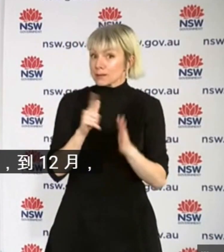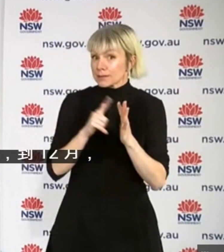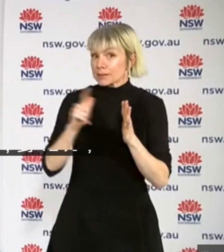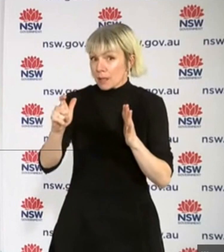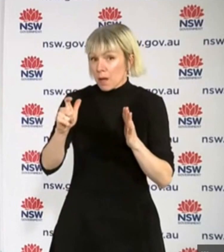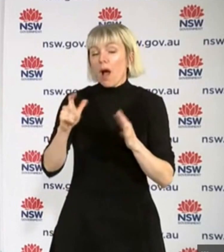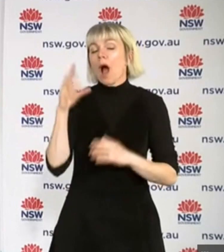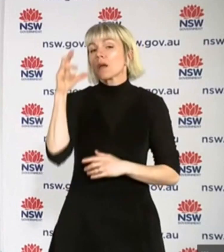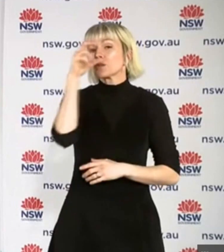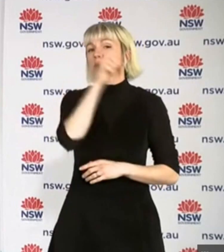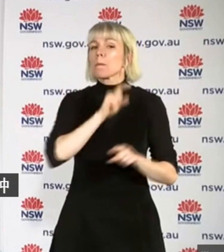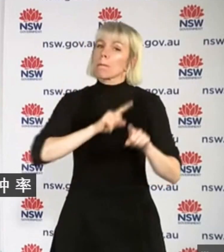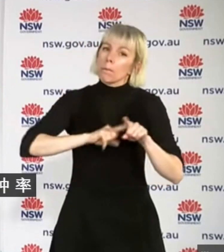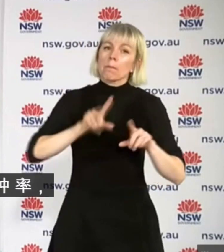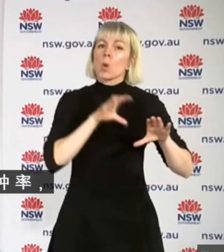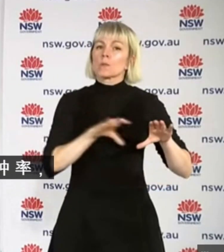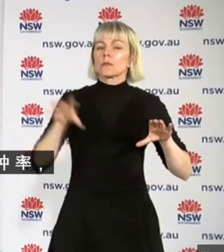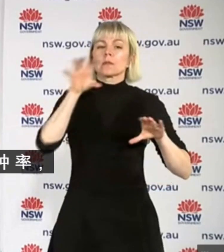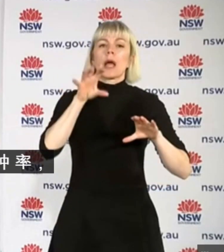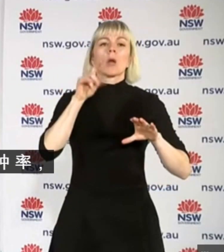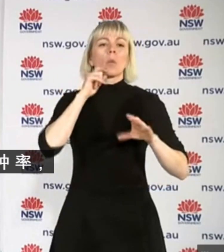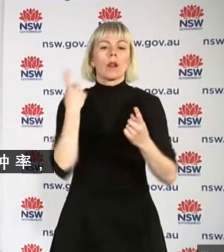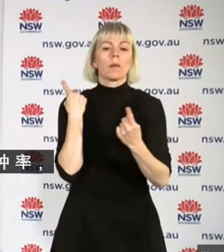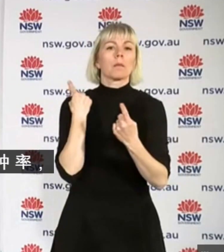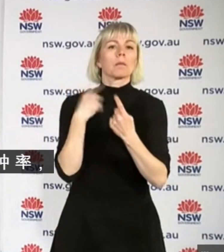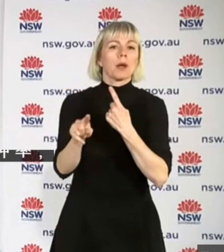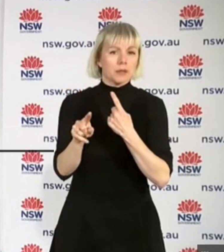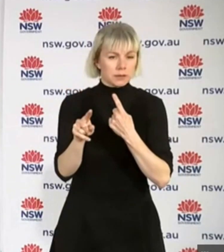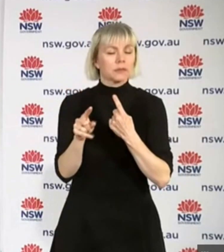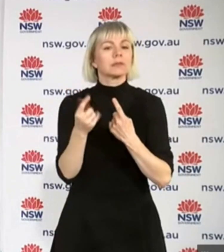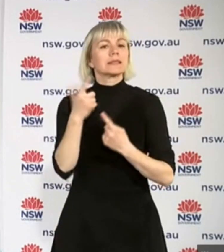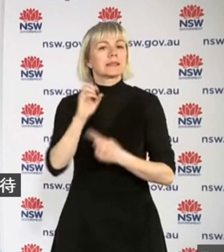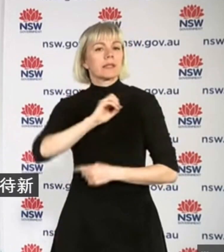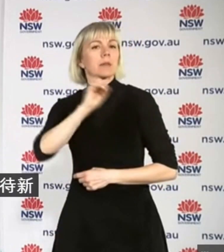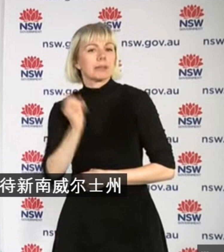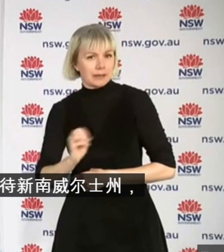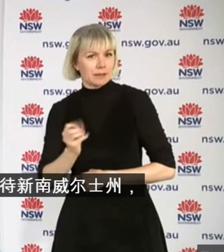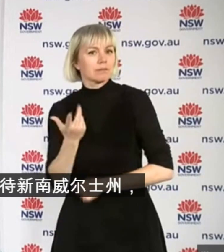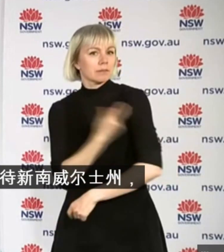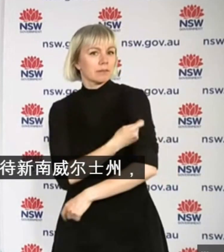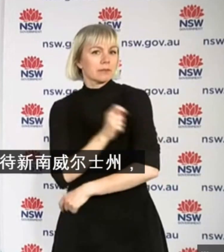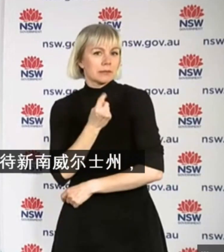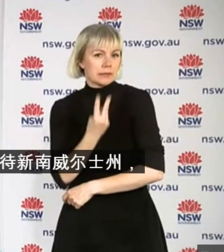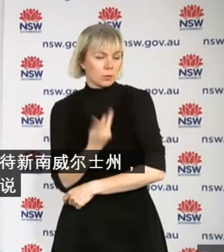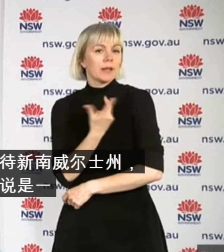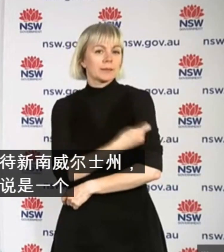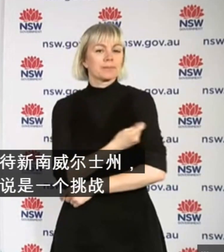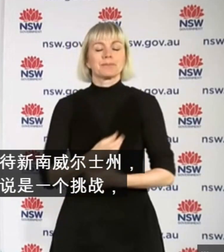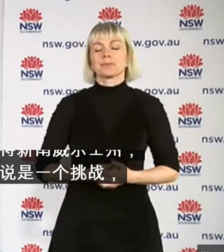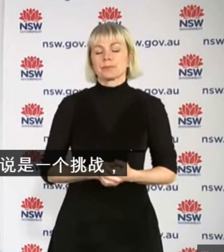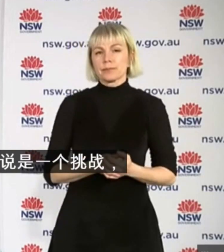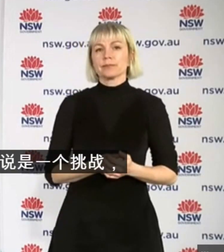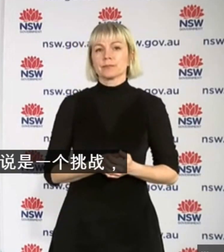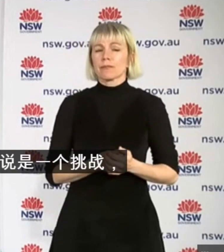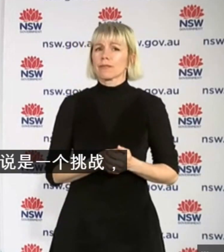the 70 and 80% double dose vaccination rates, and hopefully by then they can look to New South Wales with a degree of confidence to say, yes, it's been challenging for